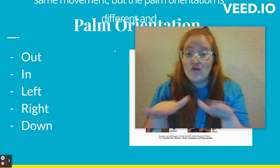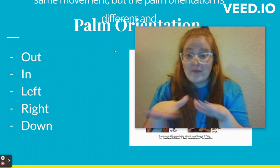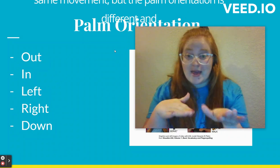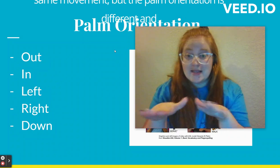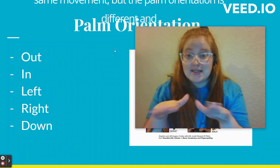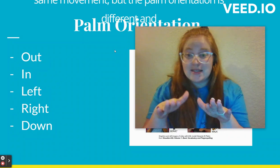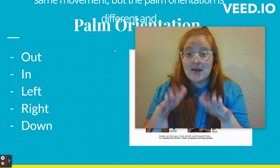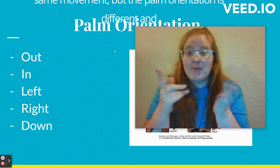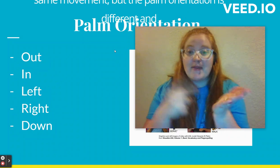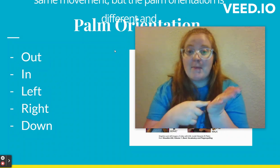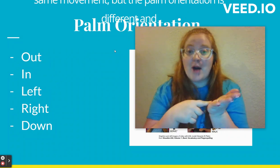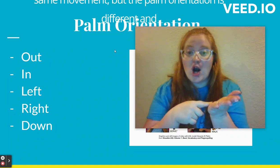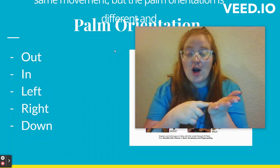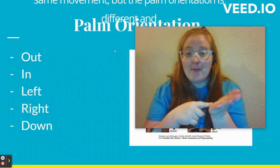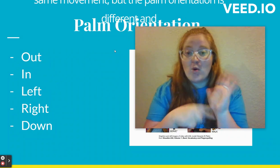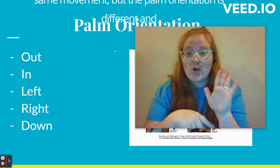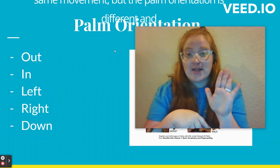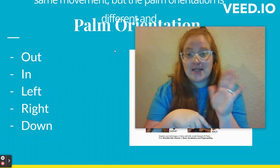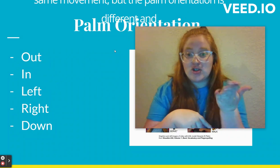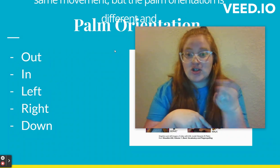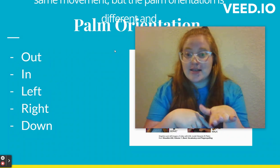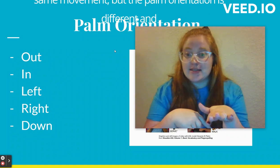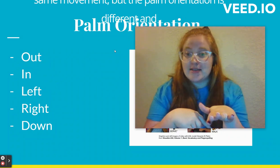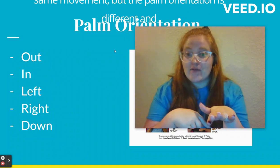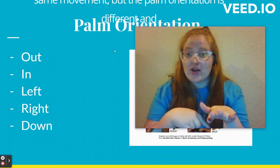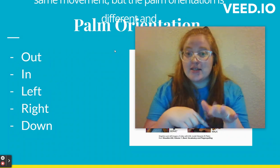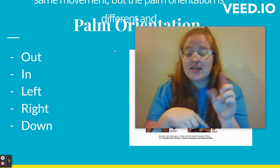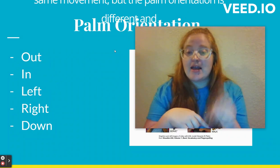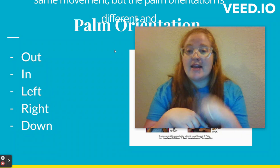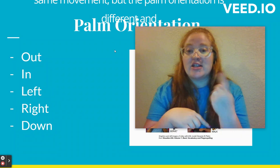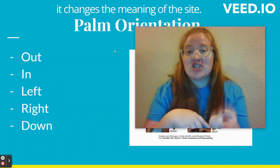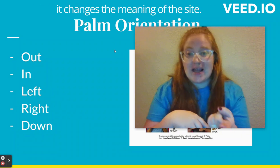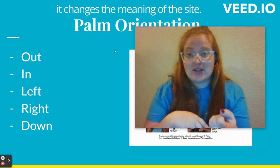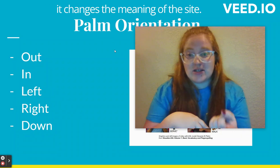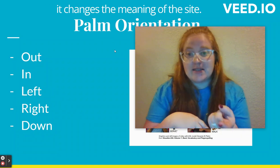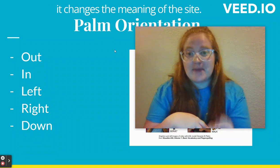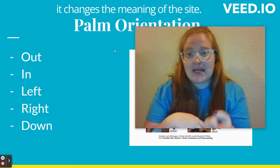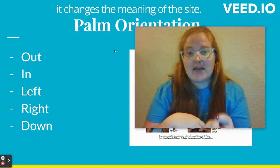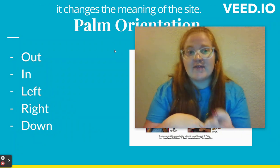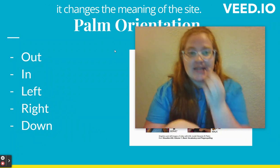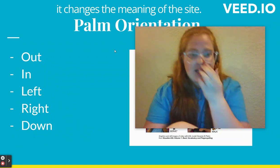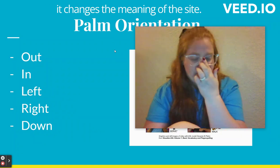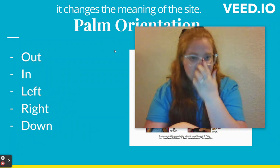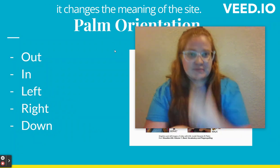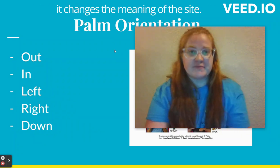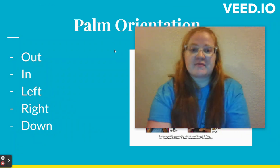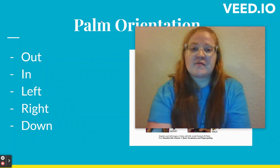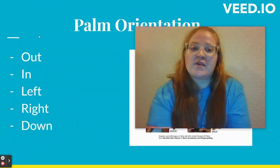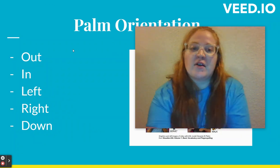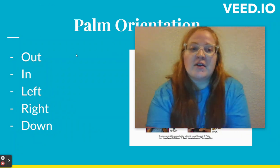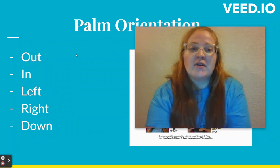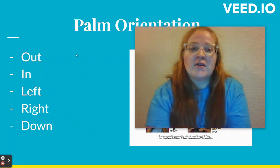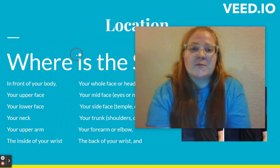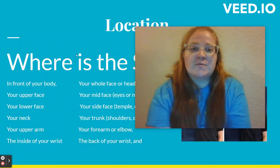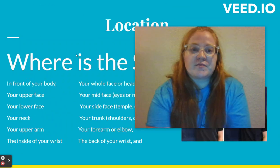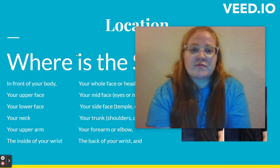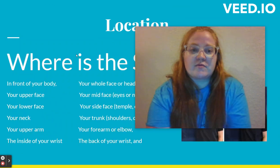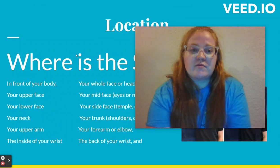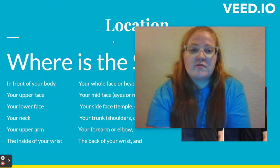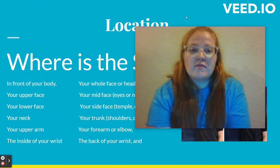same movements, but the palm orientation is different and it changes the meaning of the sign.